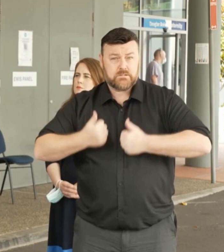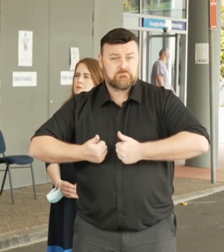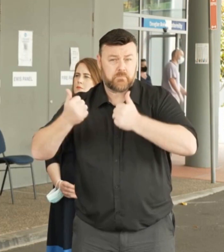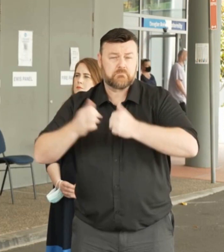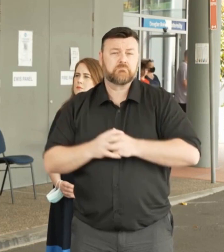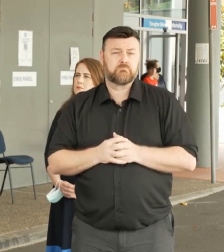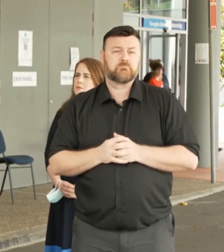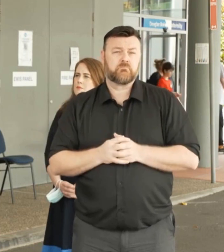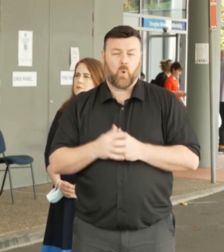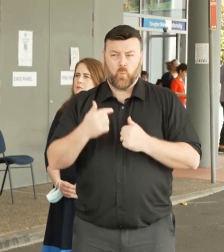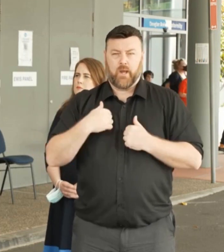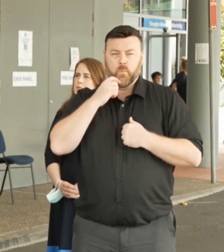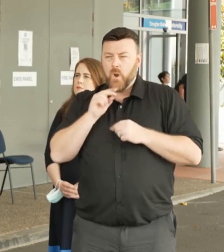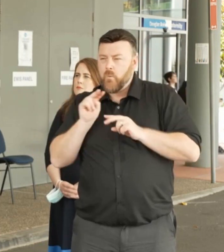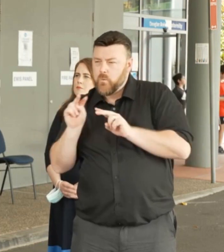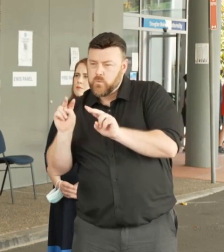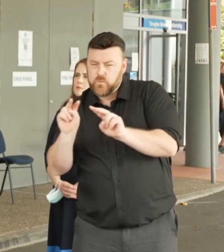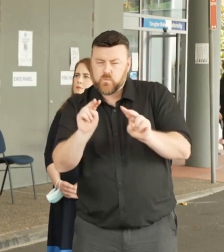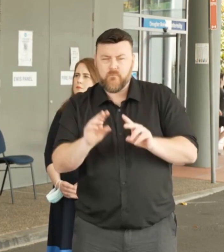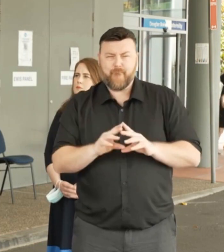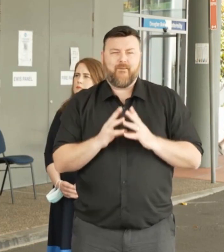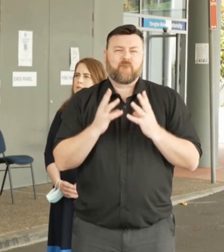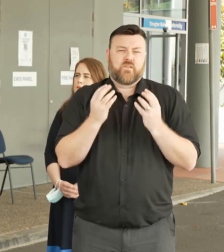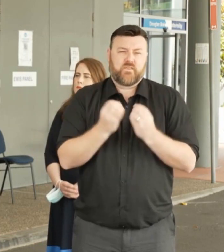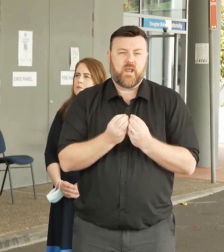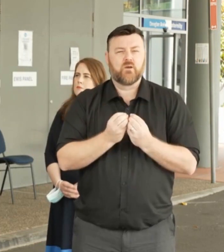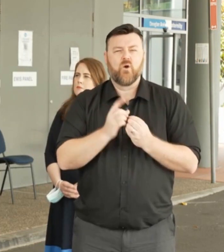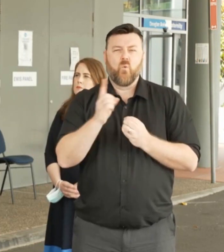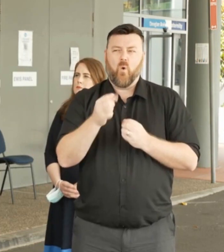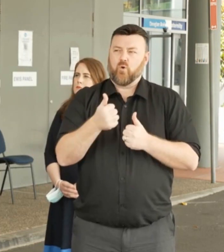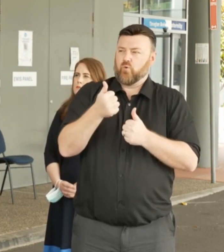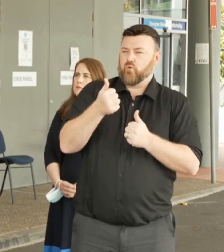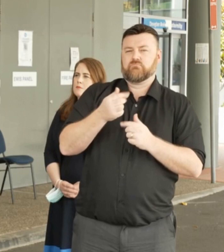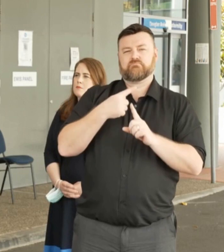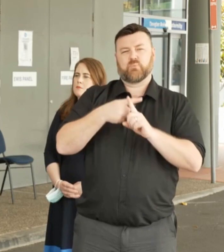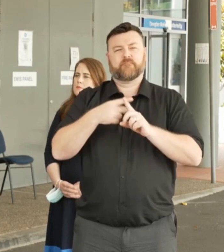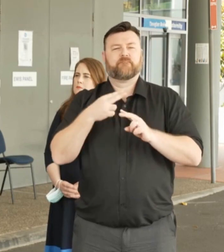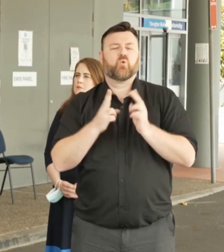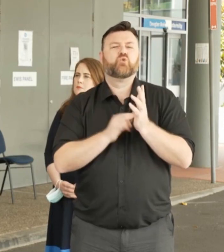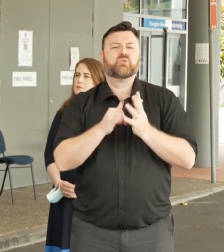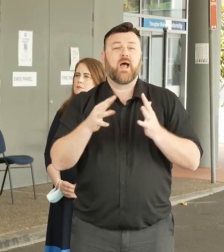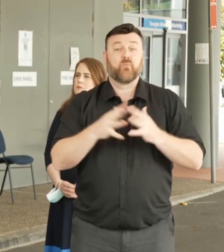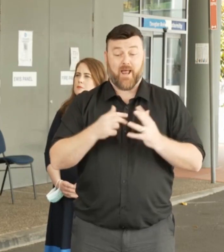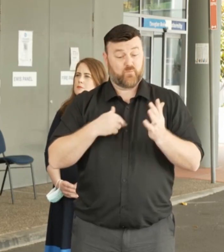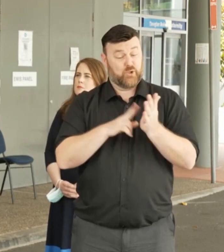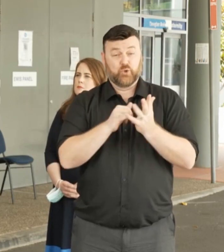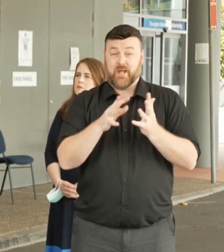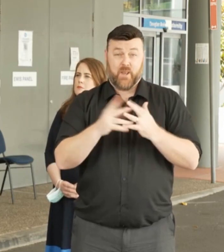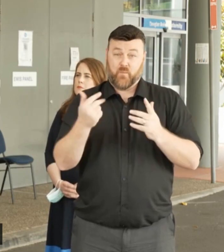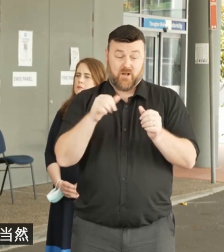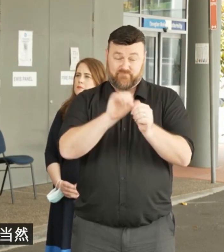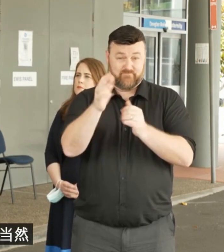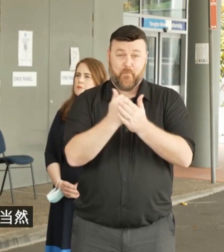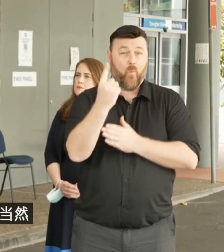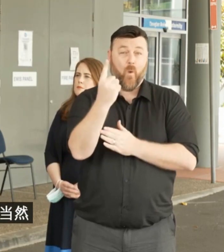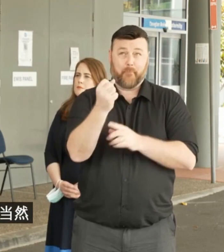look at all the factors that drive New South Wales community as being one of the world's best communities. I think